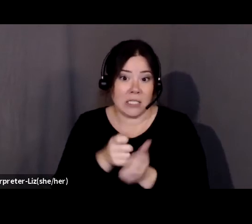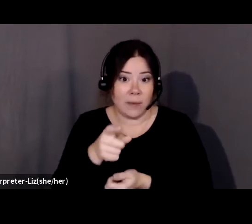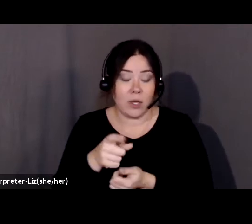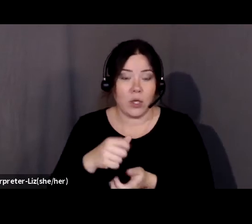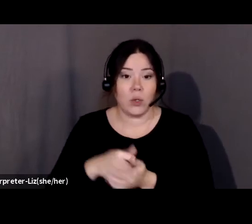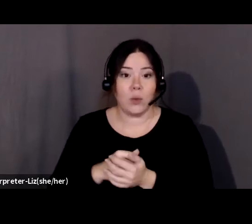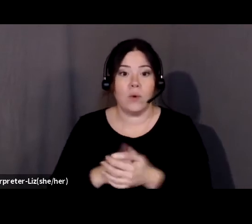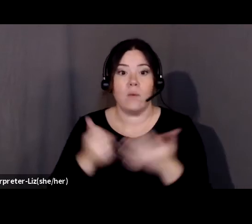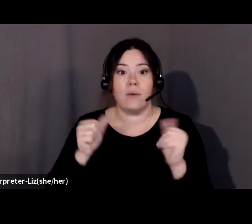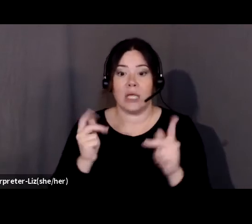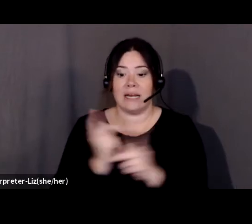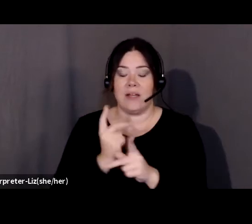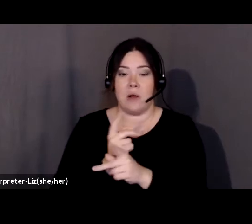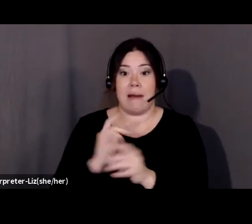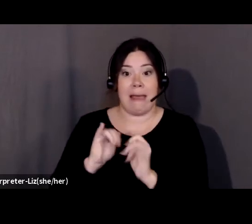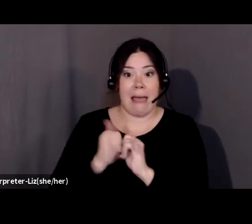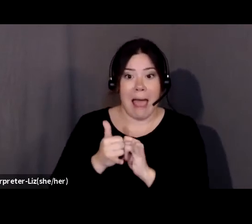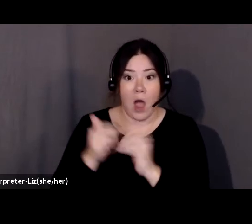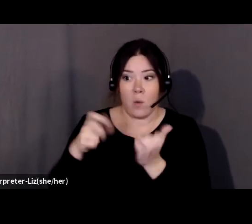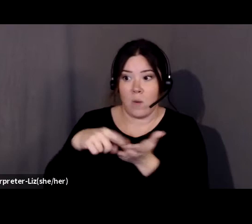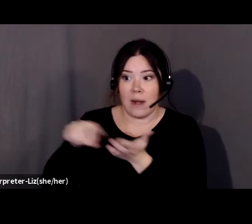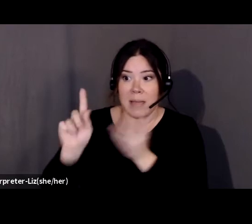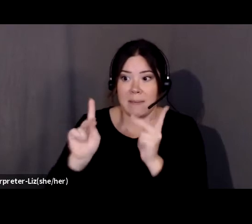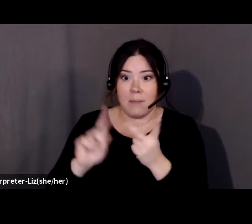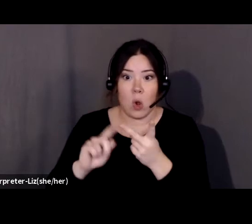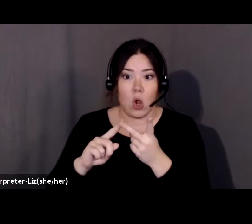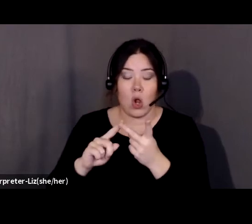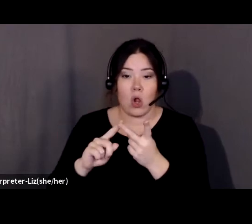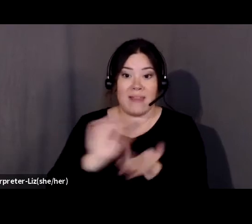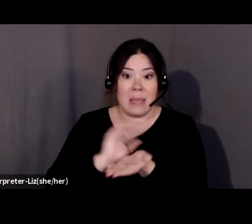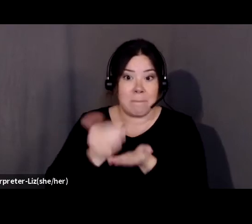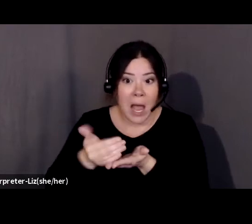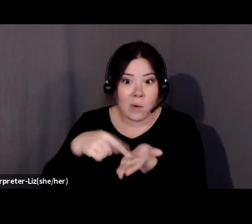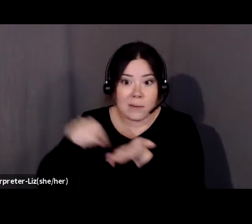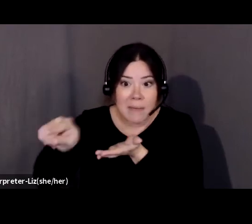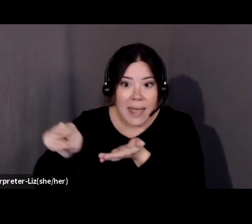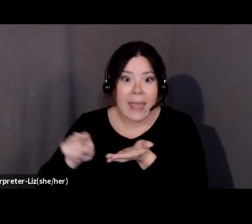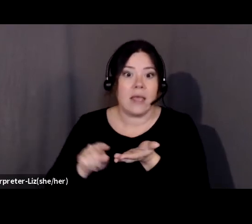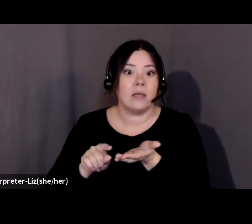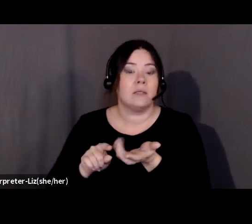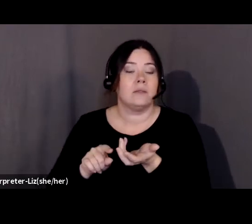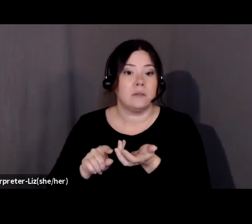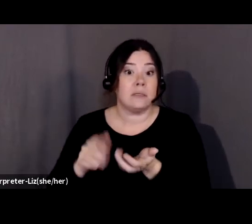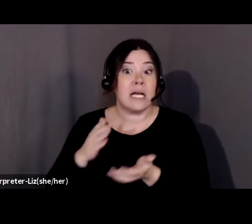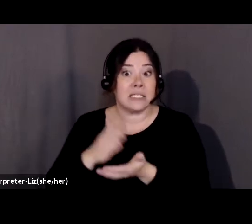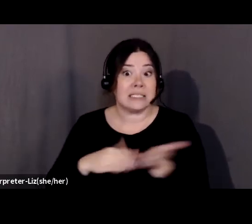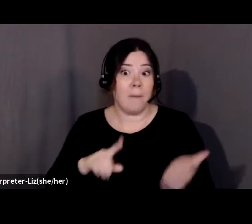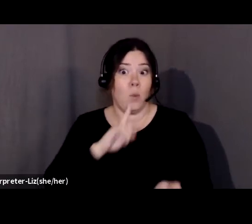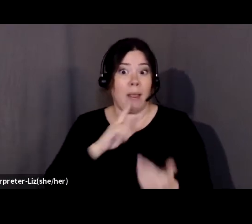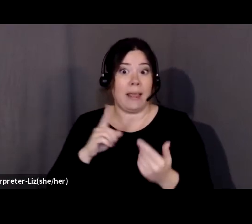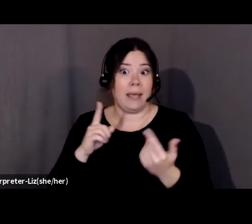to navigate how we wanted to pay people, how much we wanted to pay people, because some high profile guests,